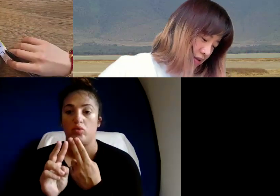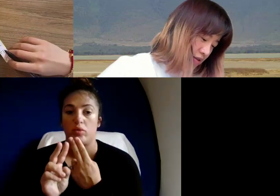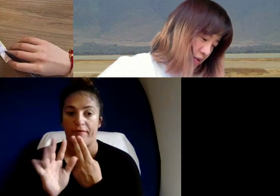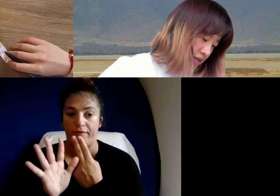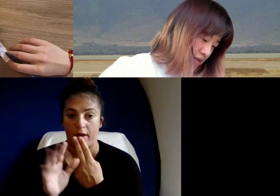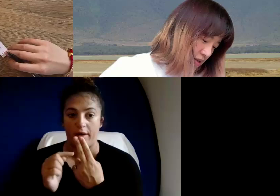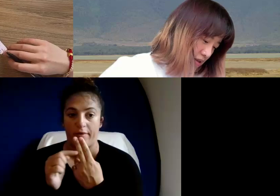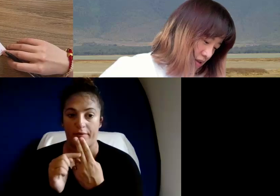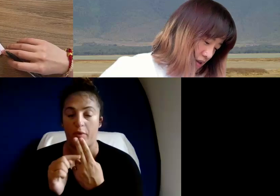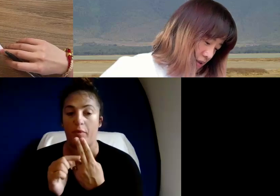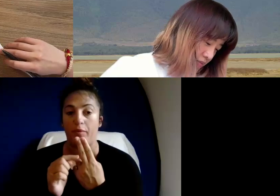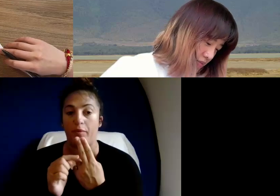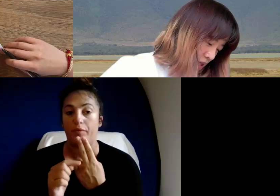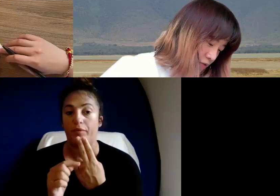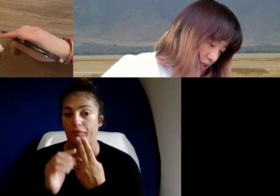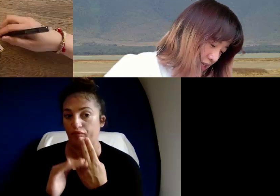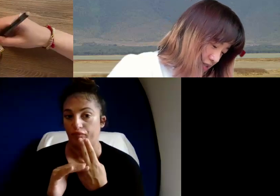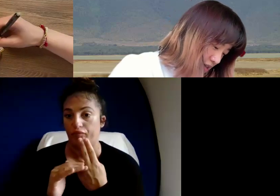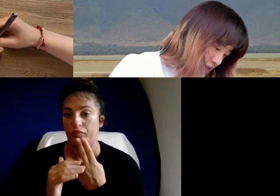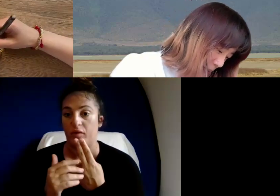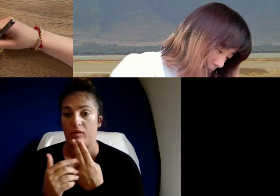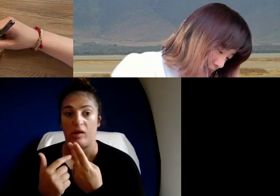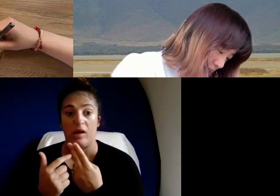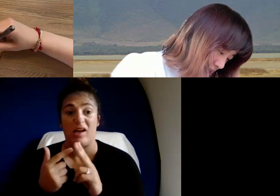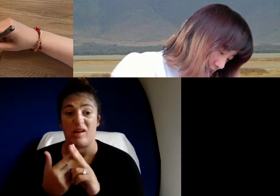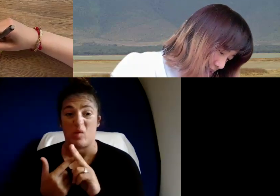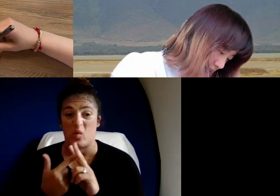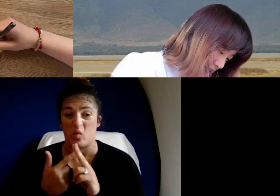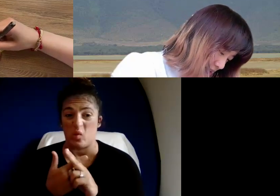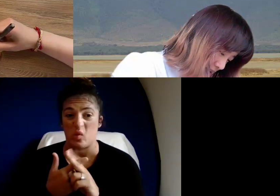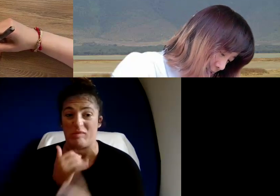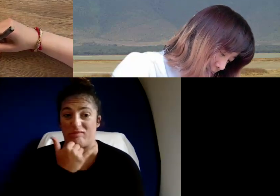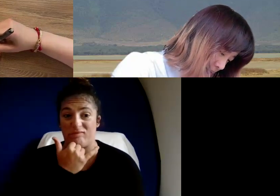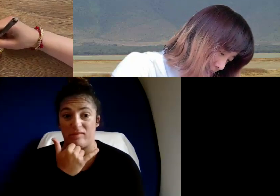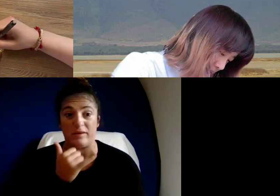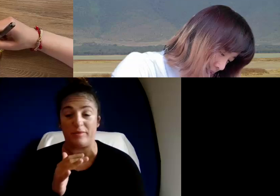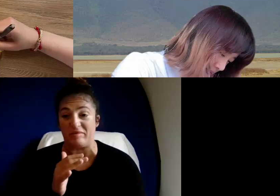Oh, another one. Hopefully it's not too bad.